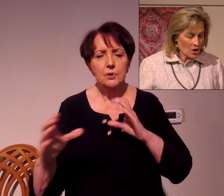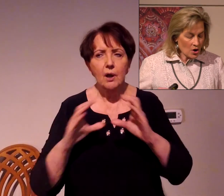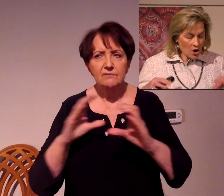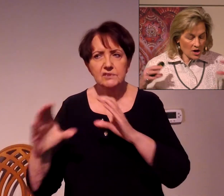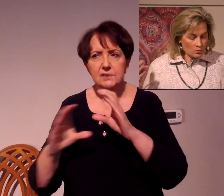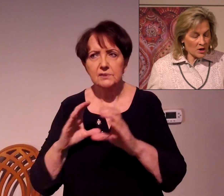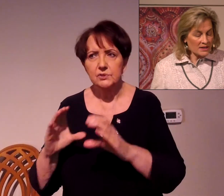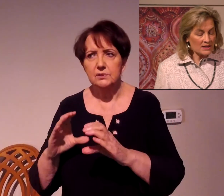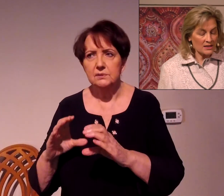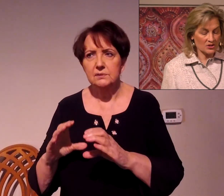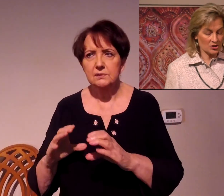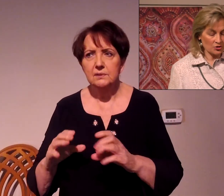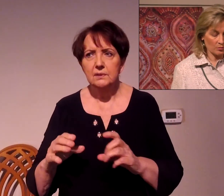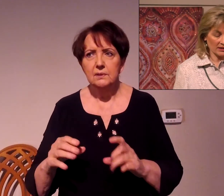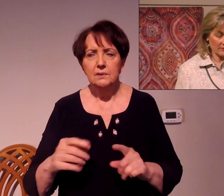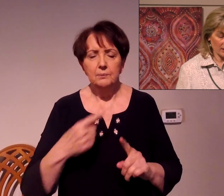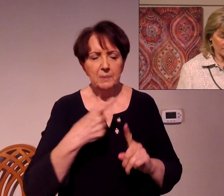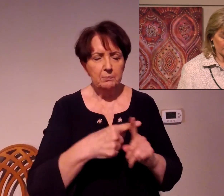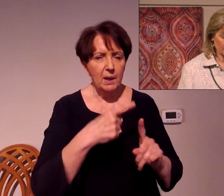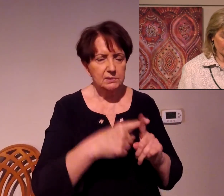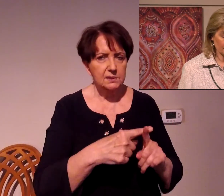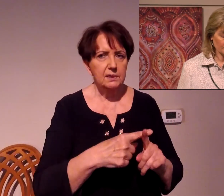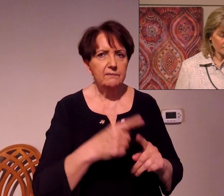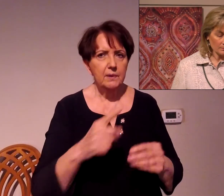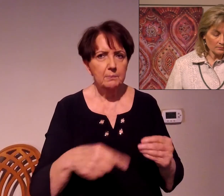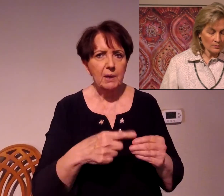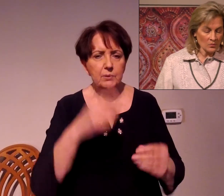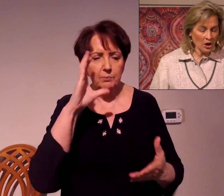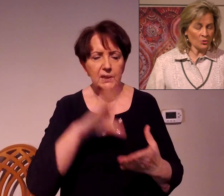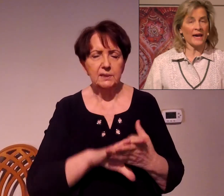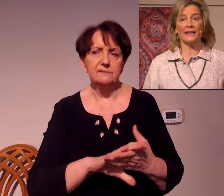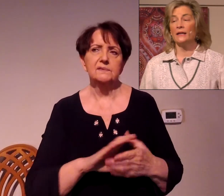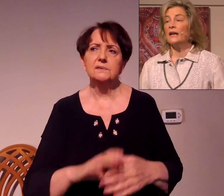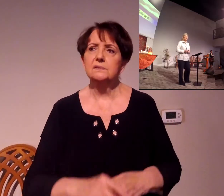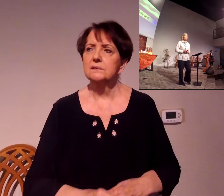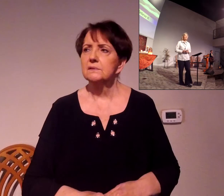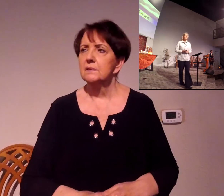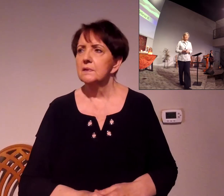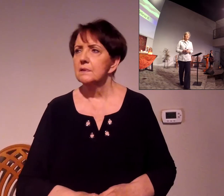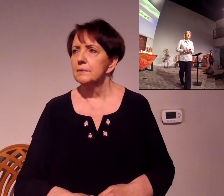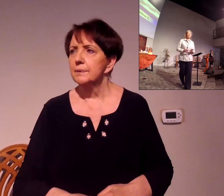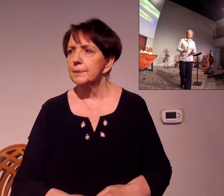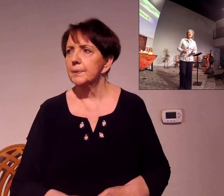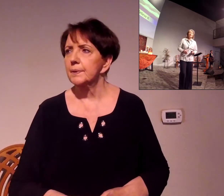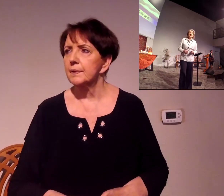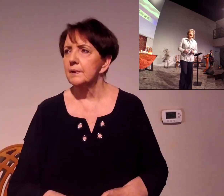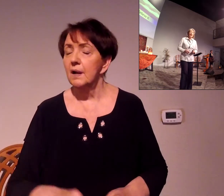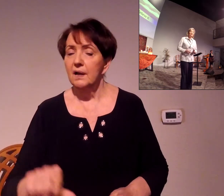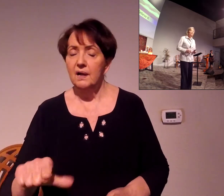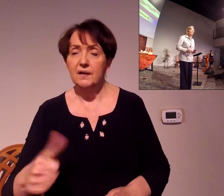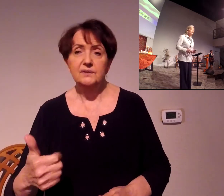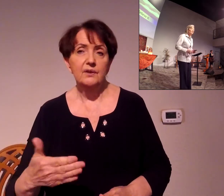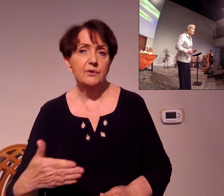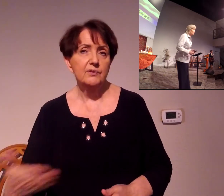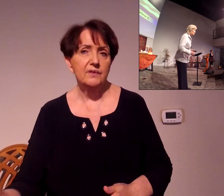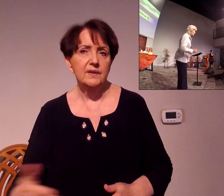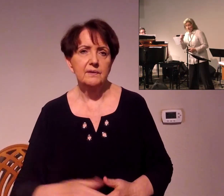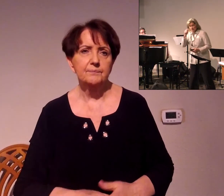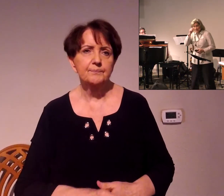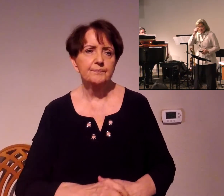conversations on what it is that you're believing. Okay, another thing to believe as you believe